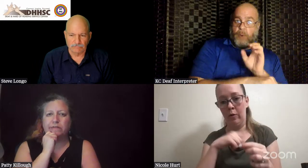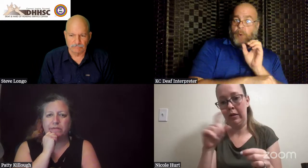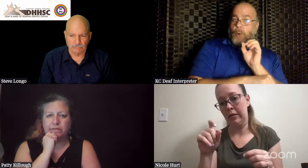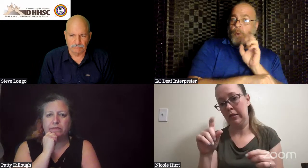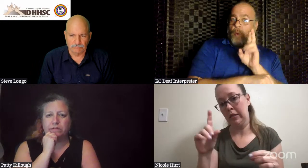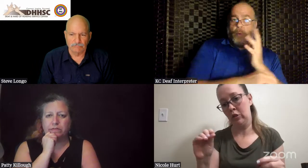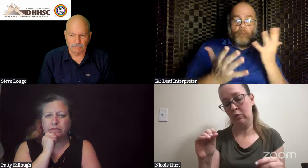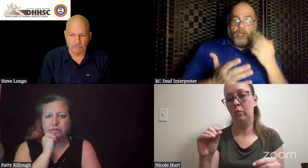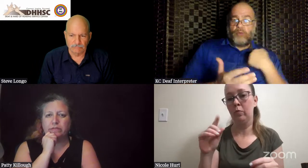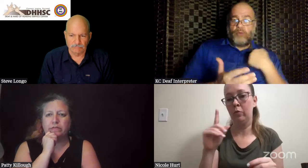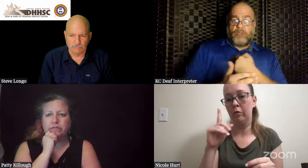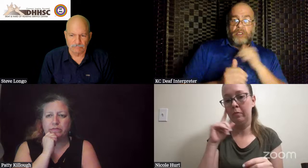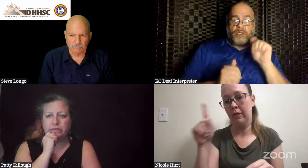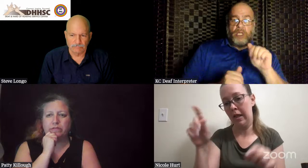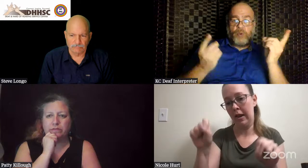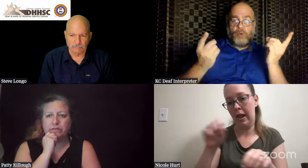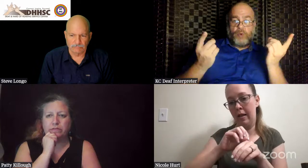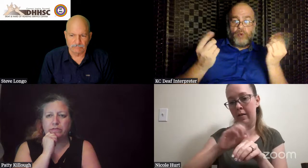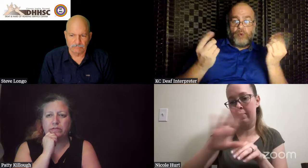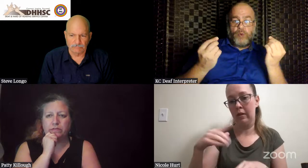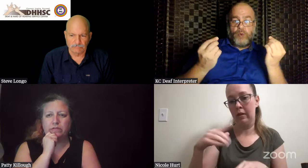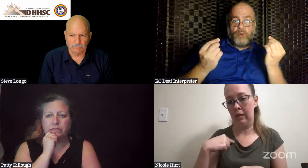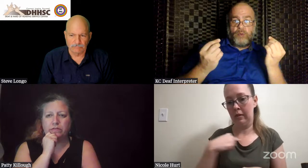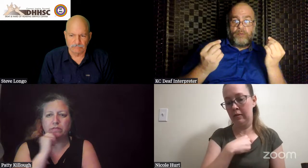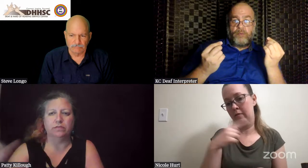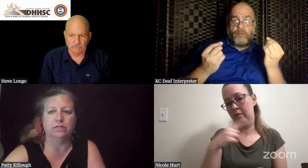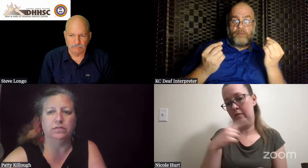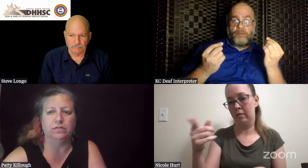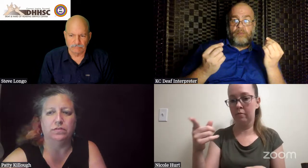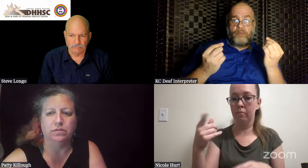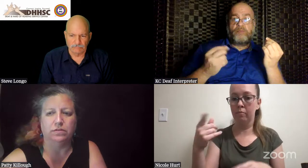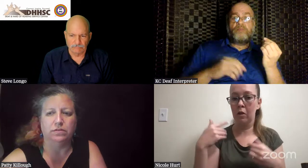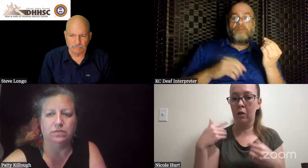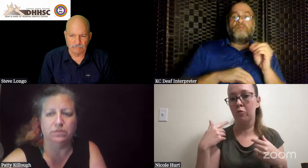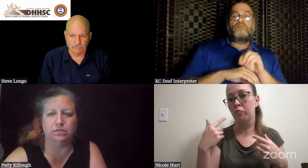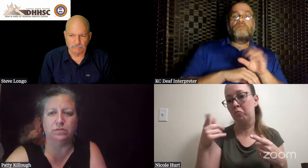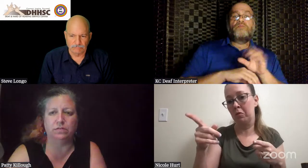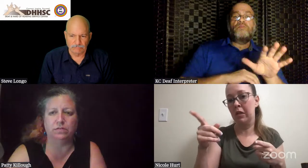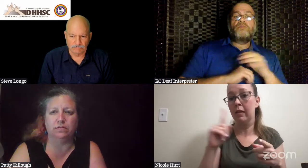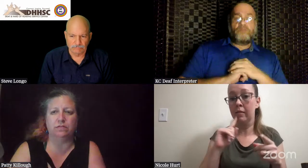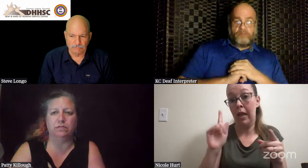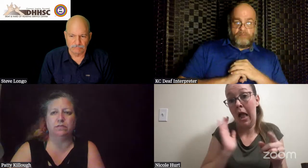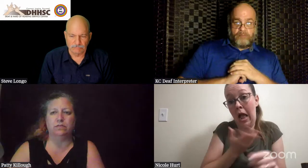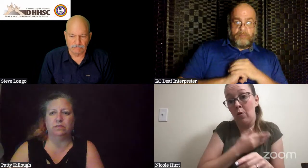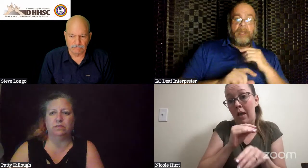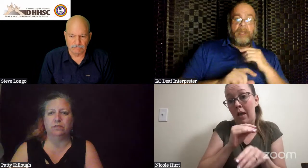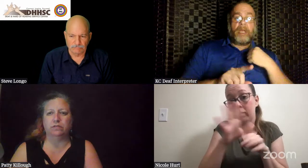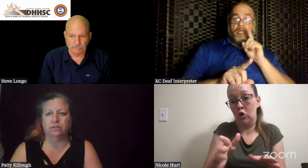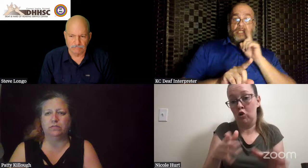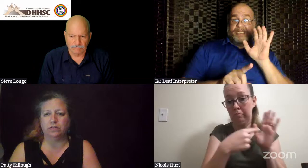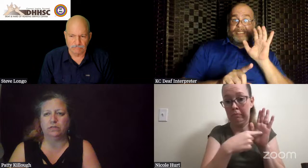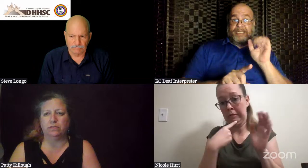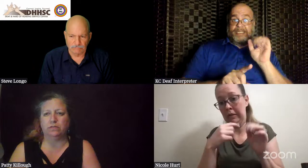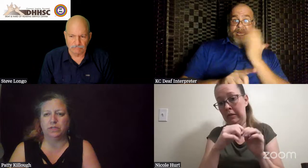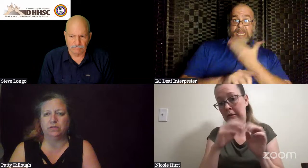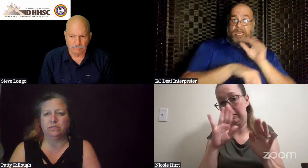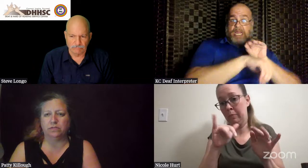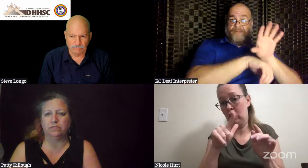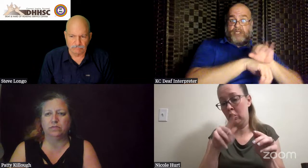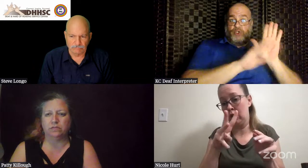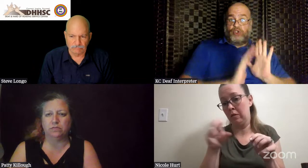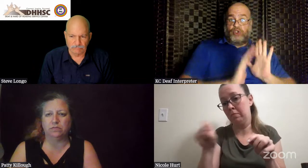to confirm that. Or what are we going to do? What is our what are we going to